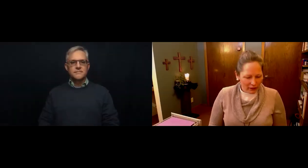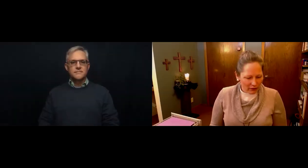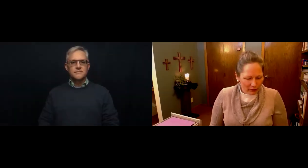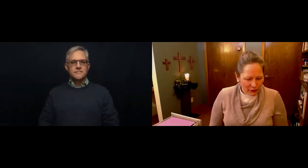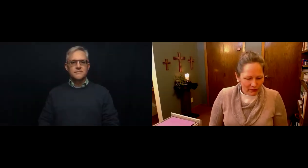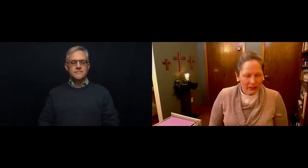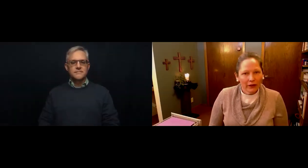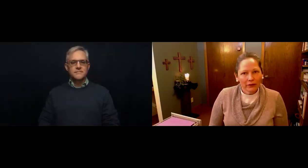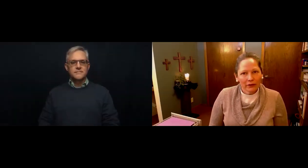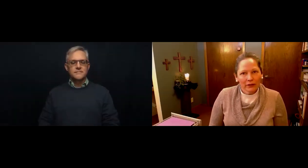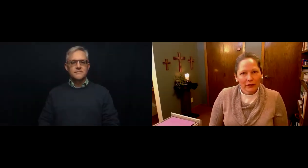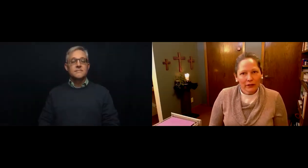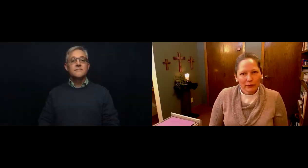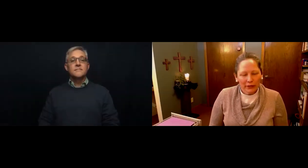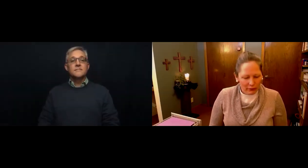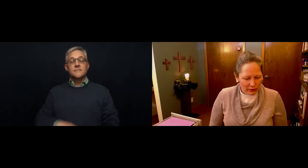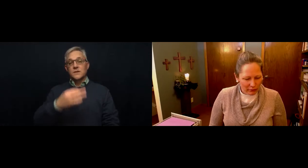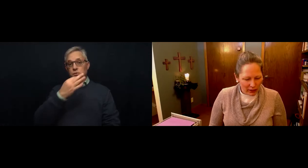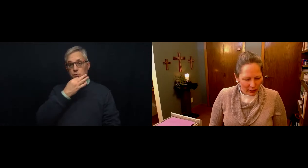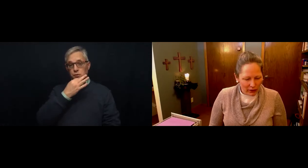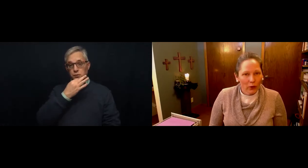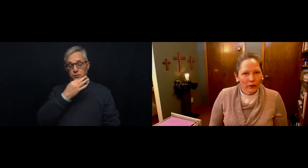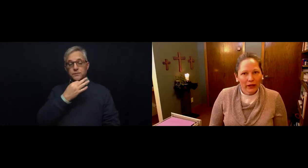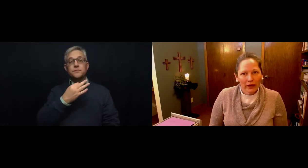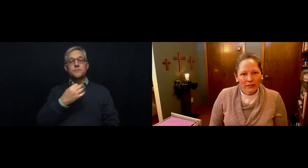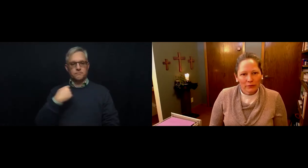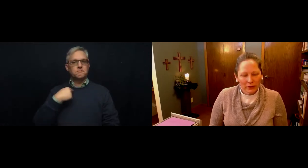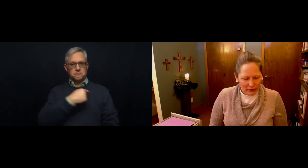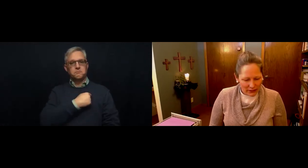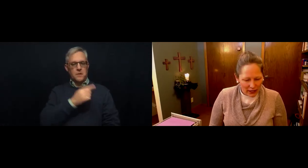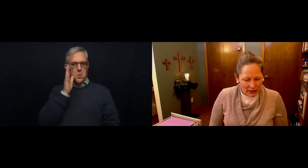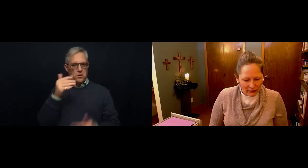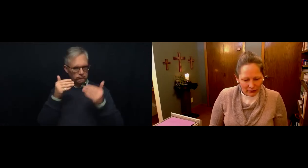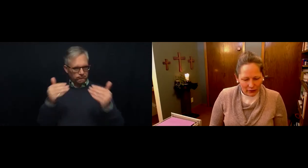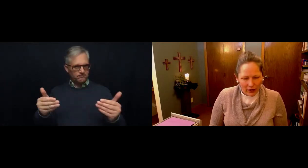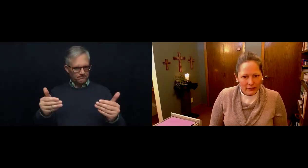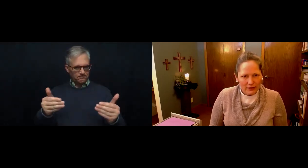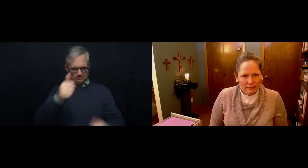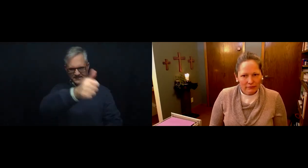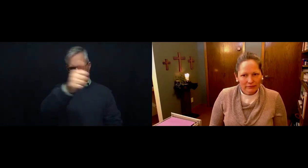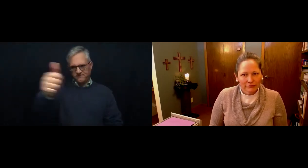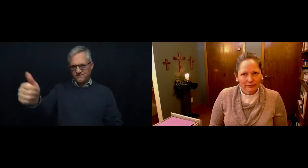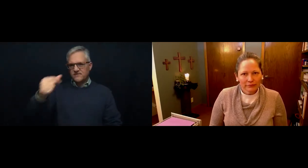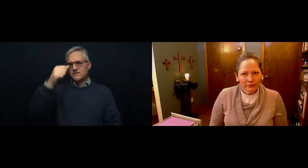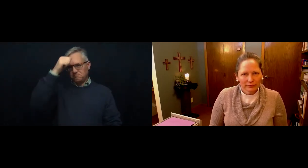Soon in our worship together, we will mark our own heads with a sign of the cross.